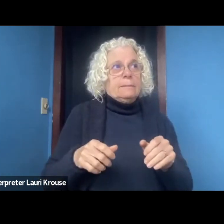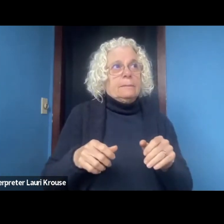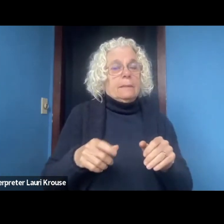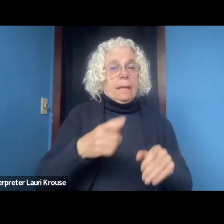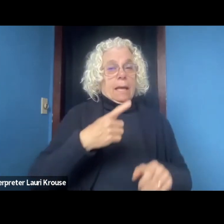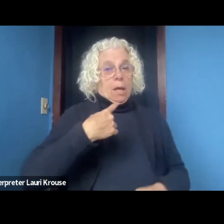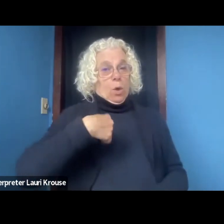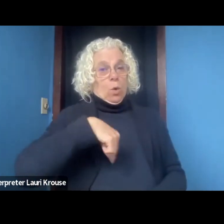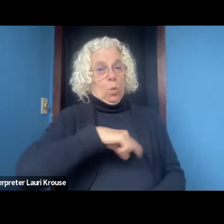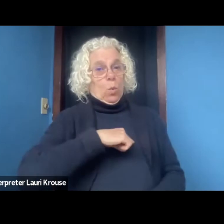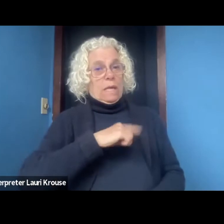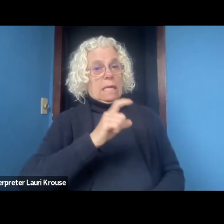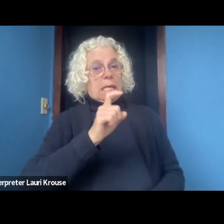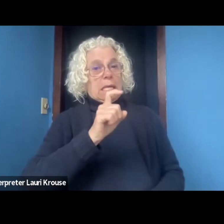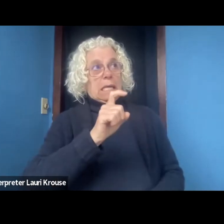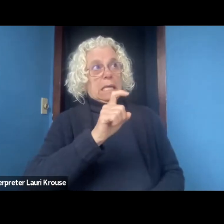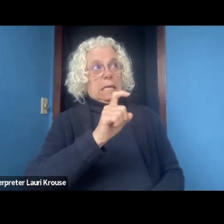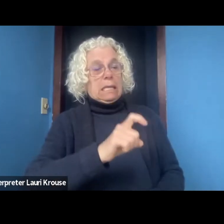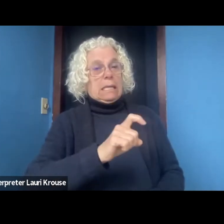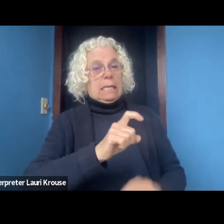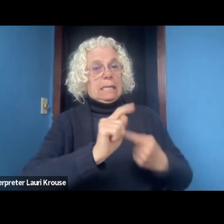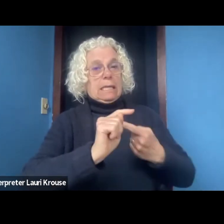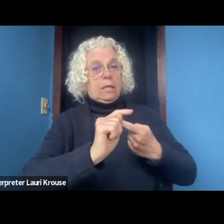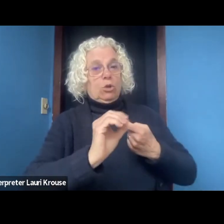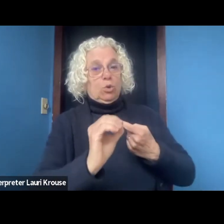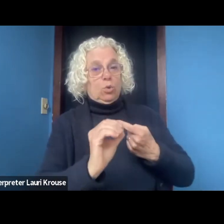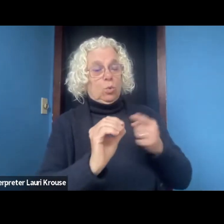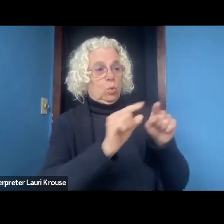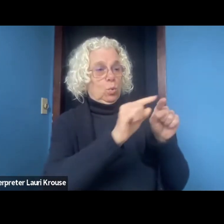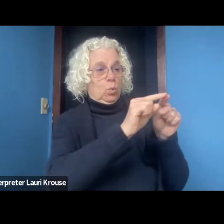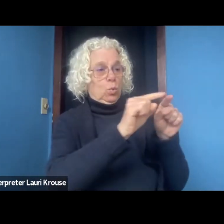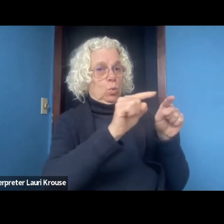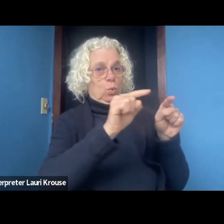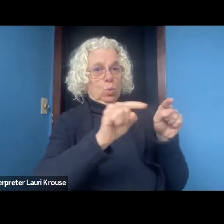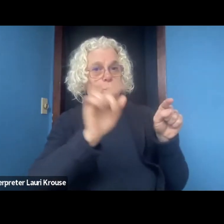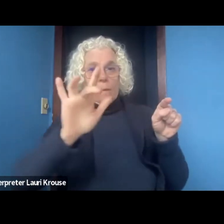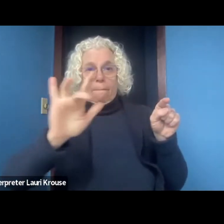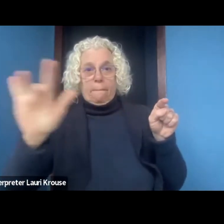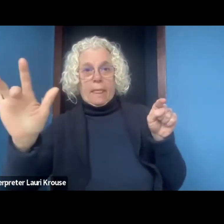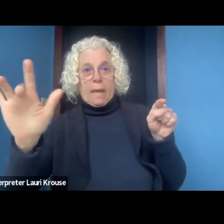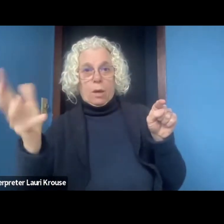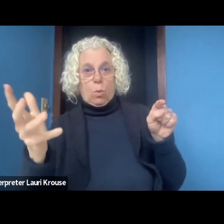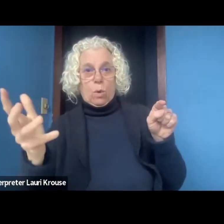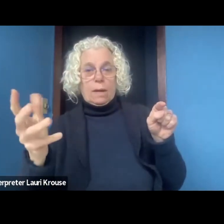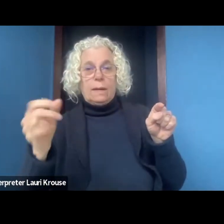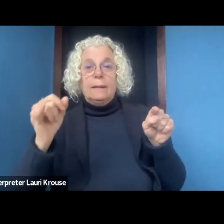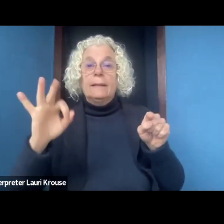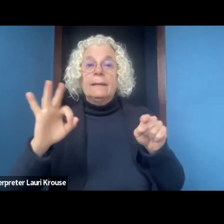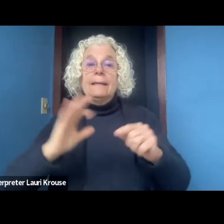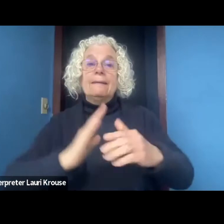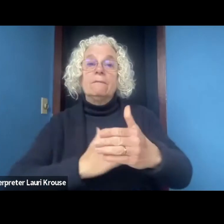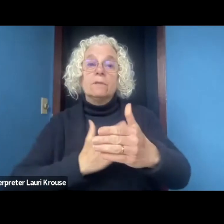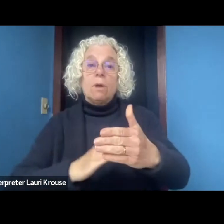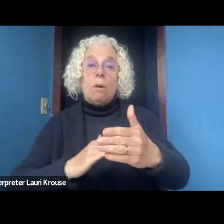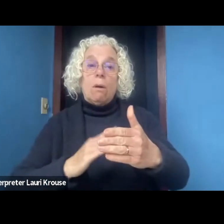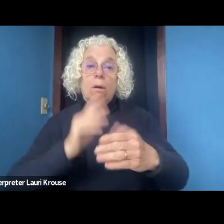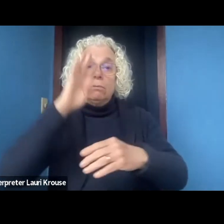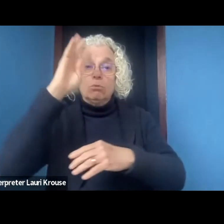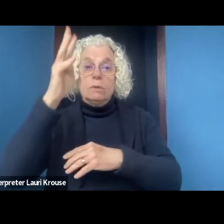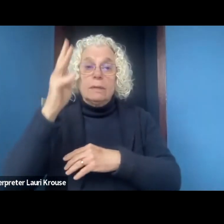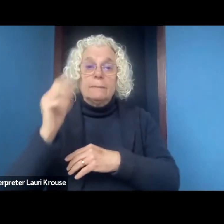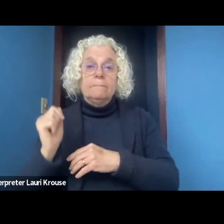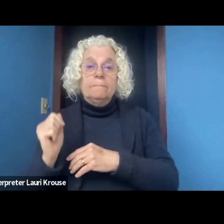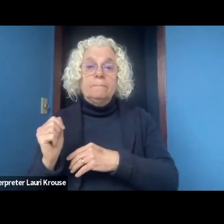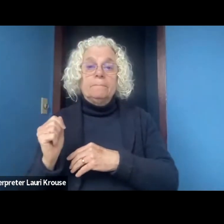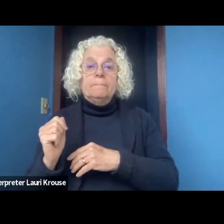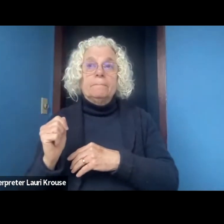to just fill in the blank, or you fill in the blank. Let's say this is our climate song. Think about putting in the